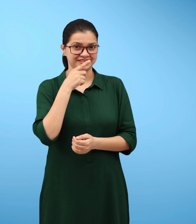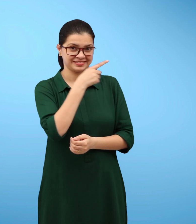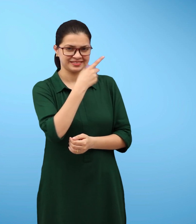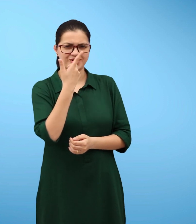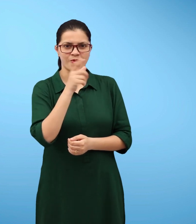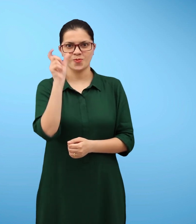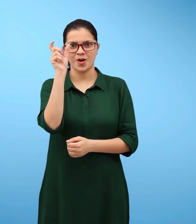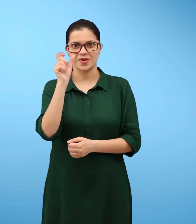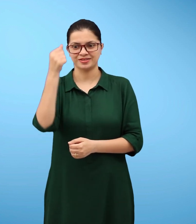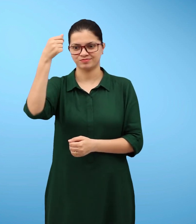Stupa,